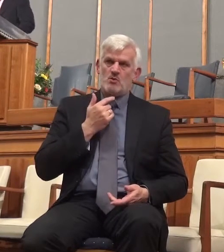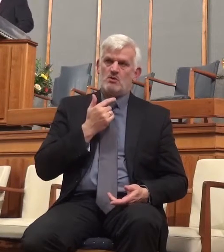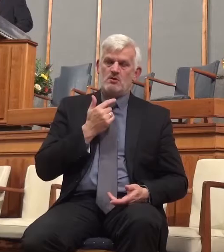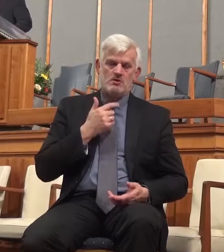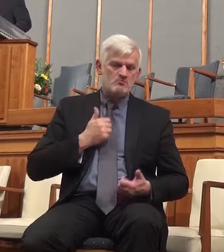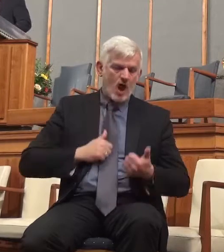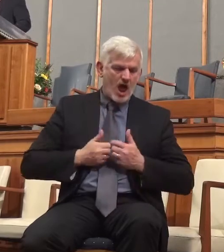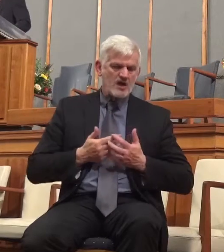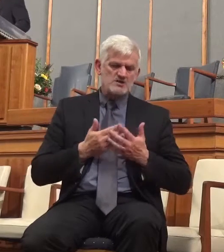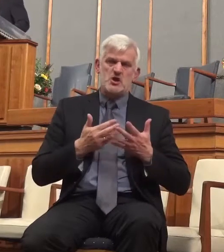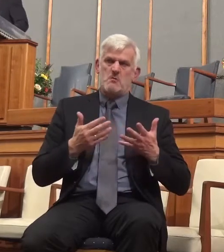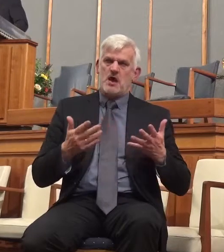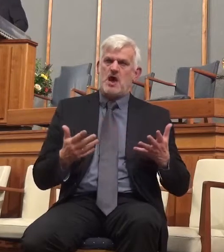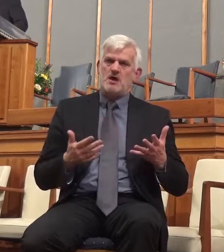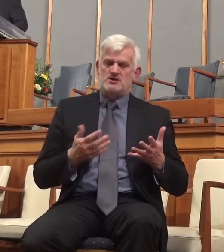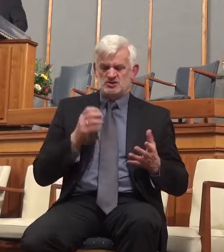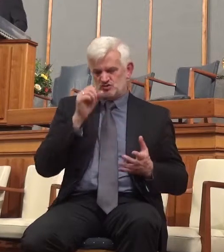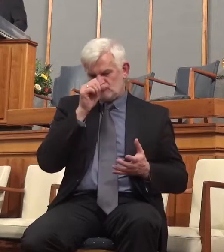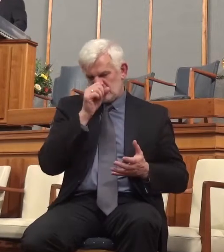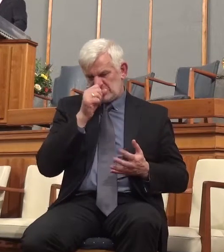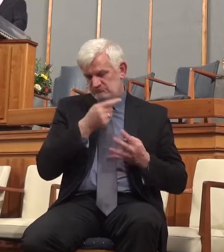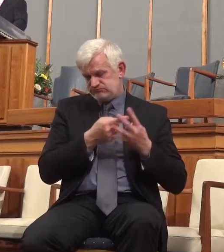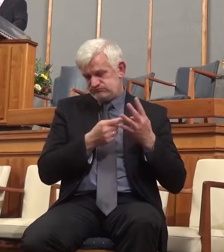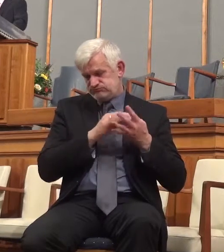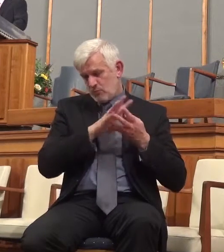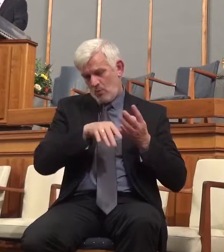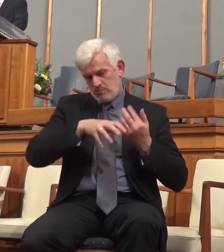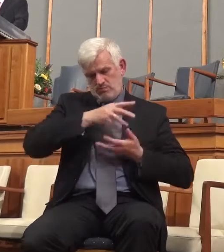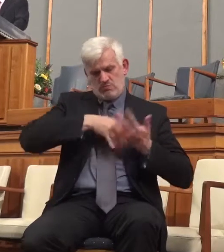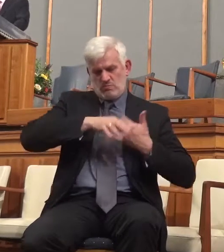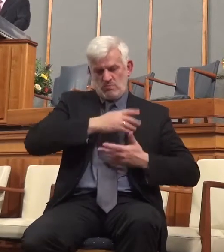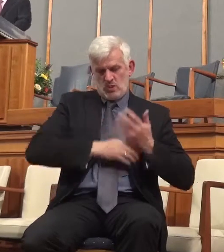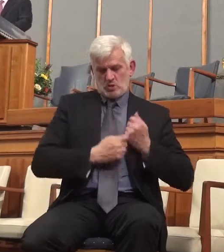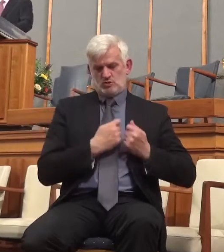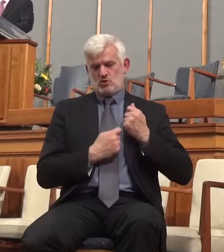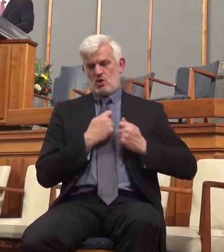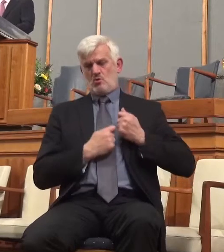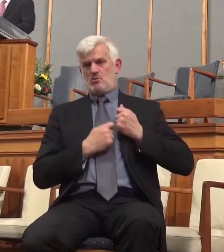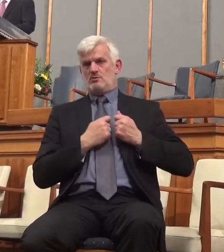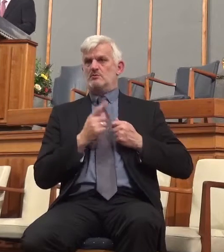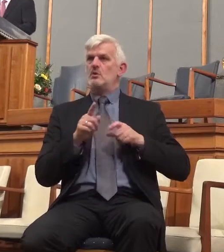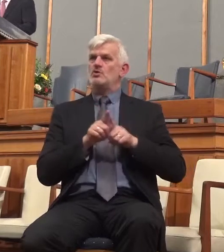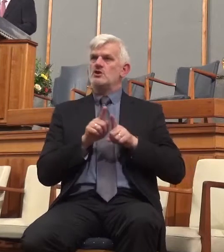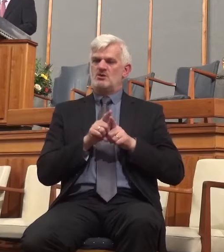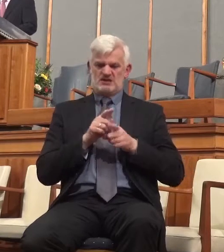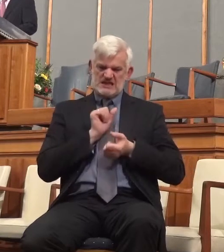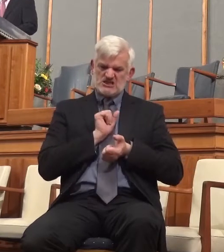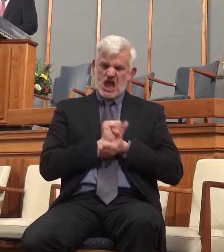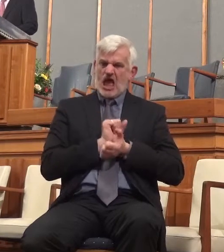our pride and our greed and all these things and filthiness so